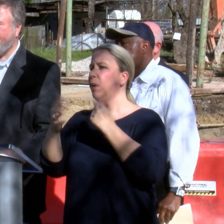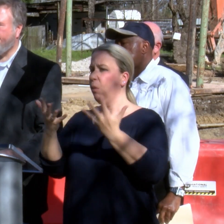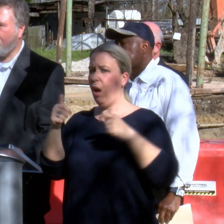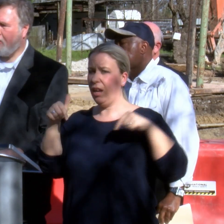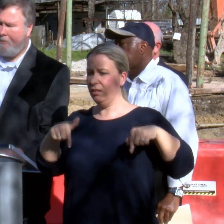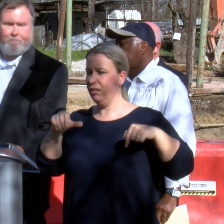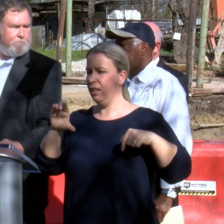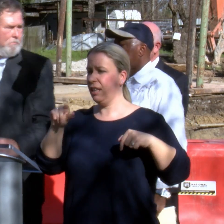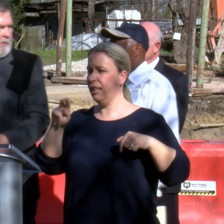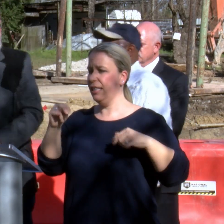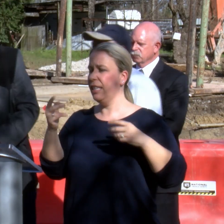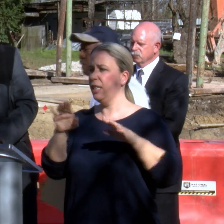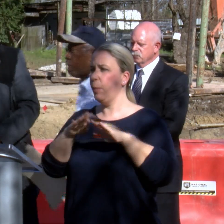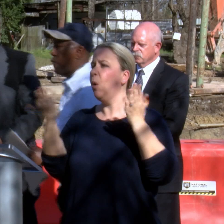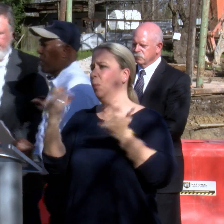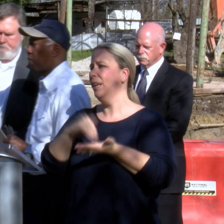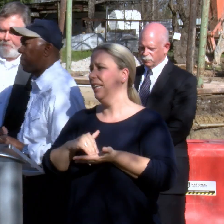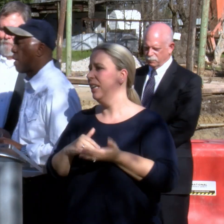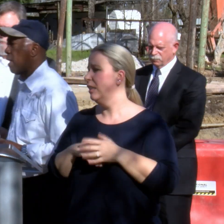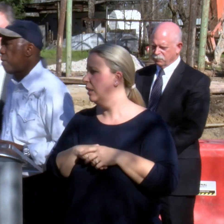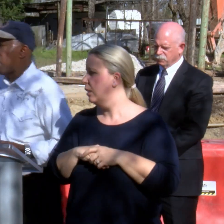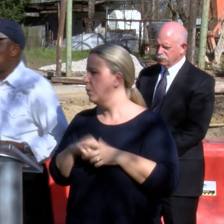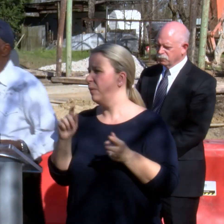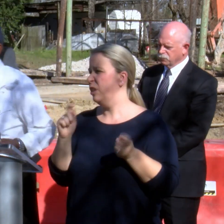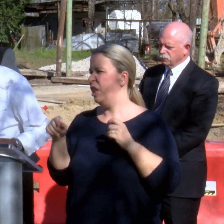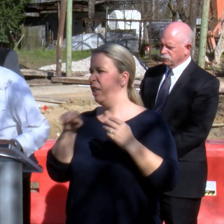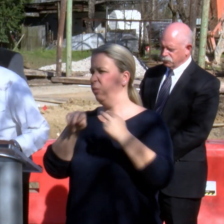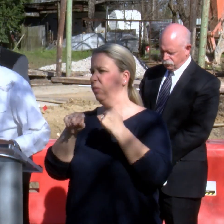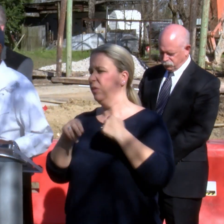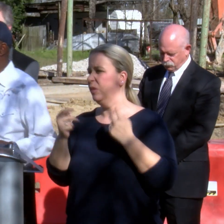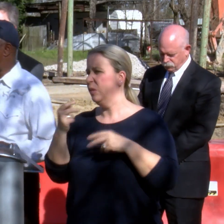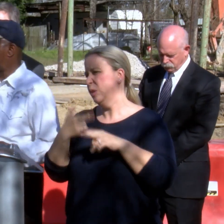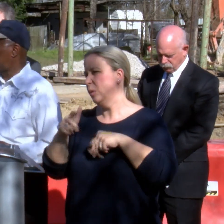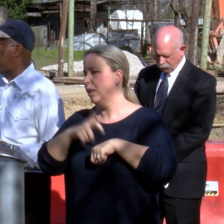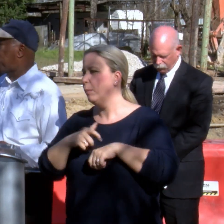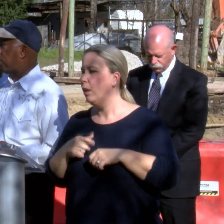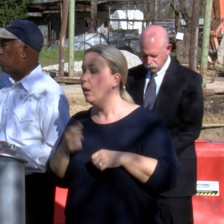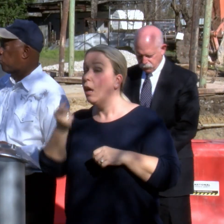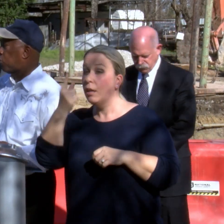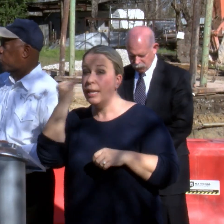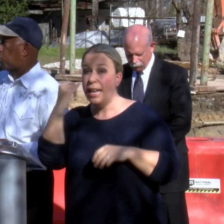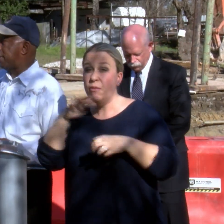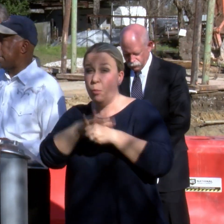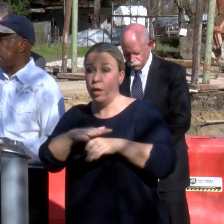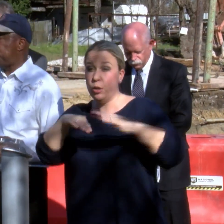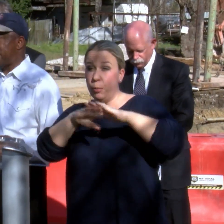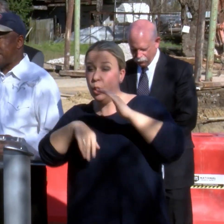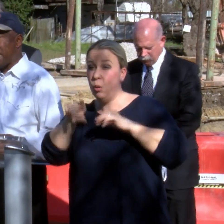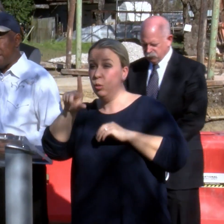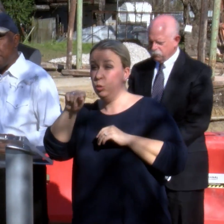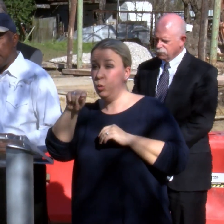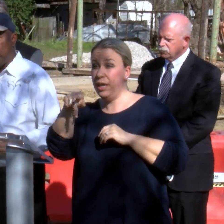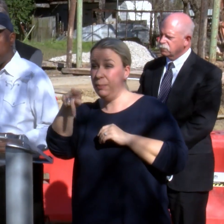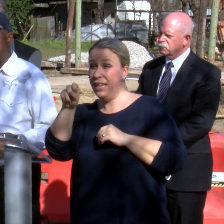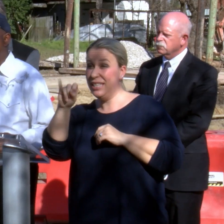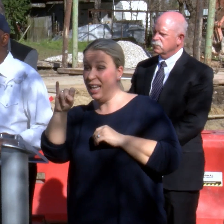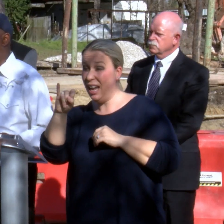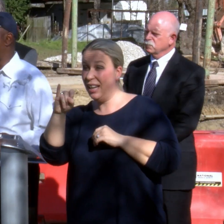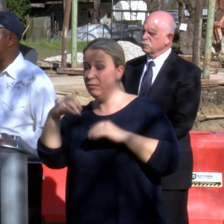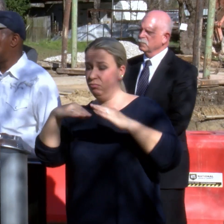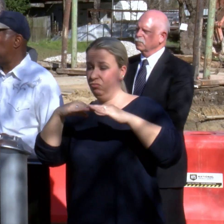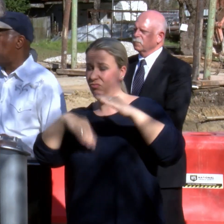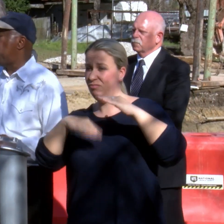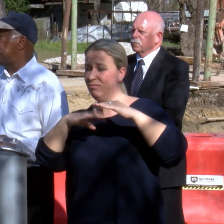again. Mayor. And just bear in mind, anytime the pressure drops below 20 psi,